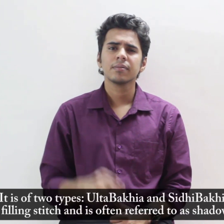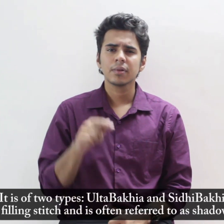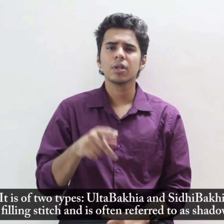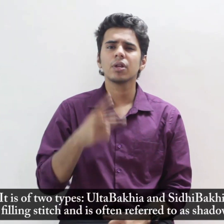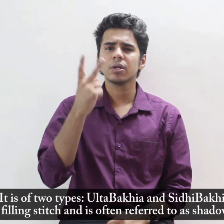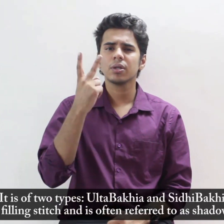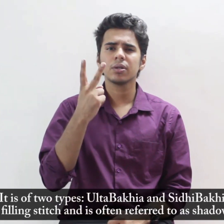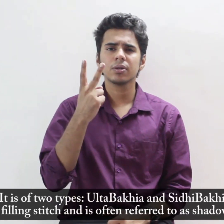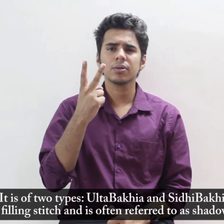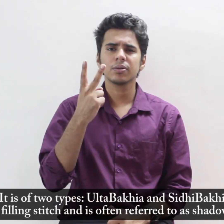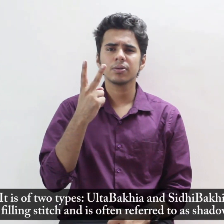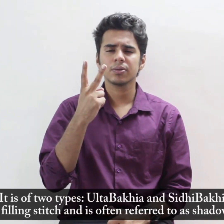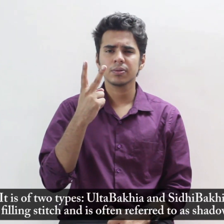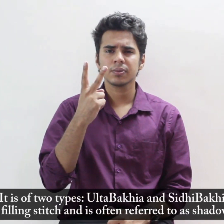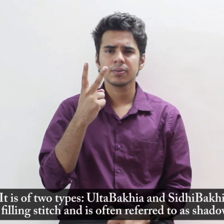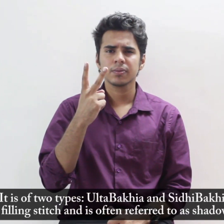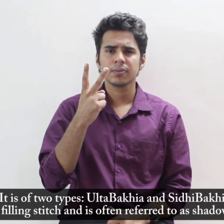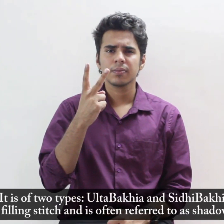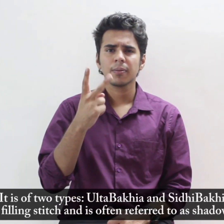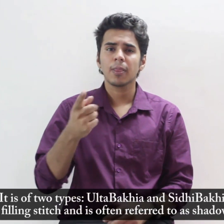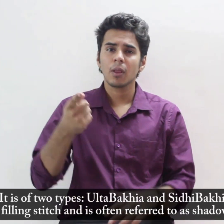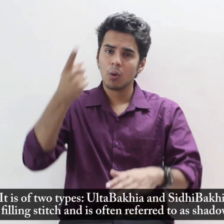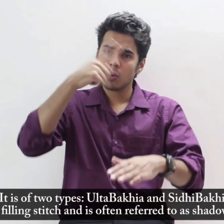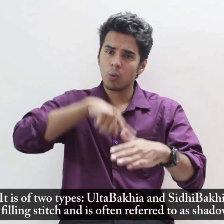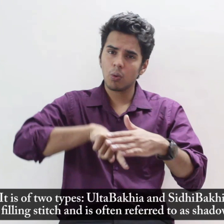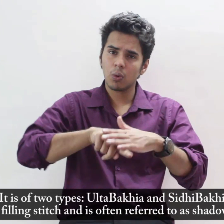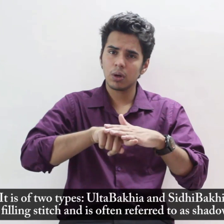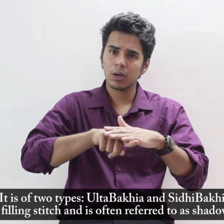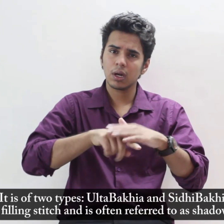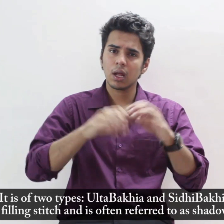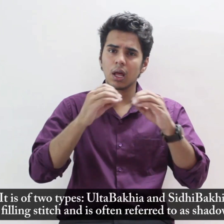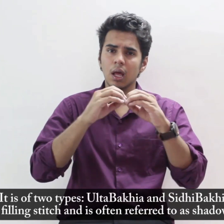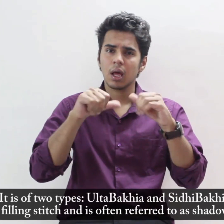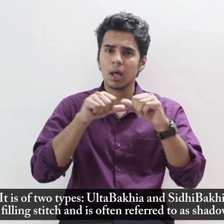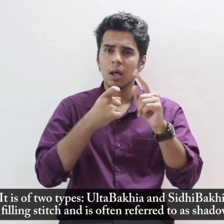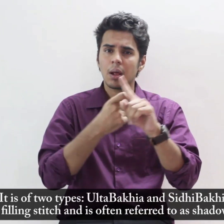It is of two types, ulta bakhia and seedhi bakhia.